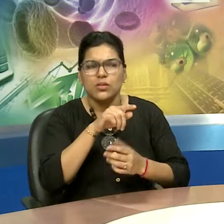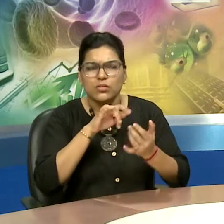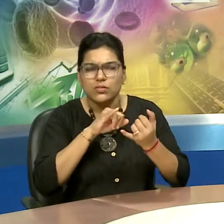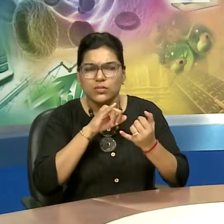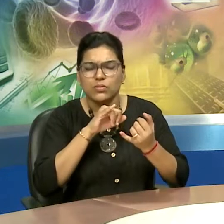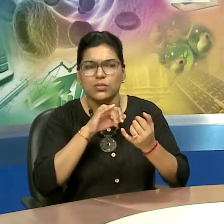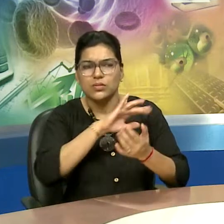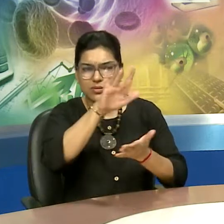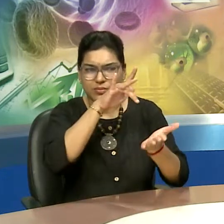establishes